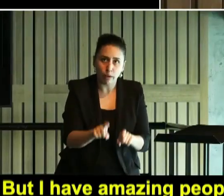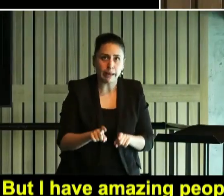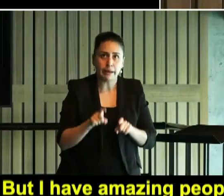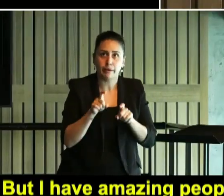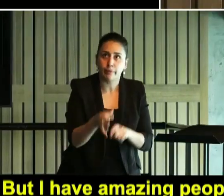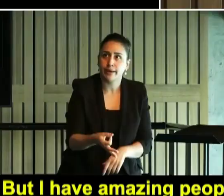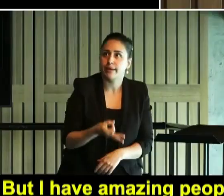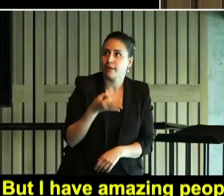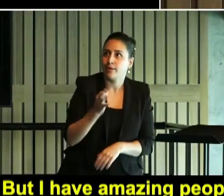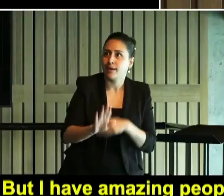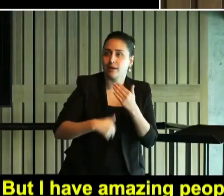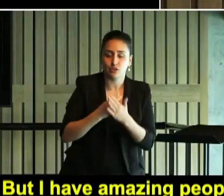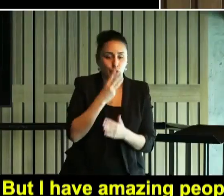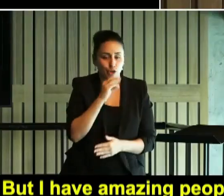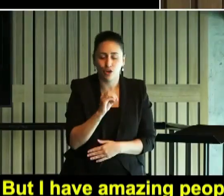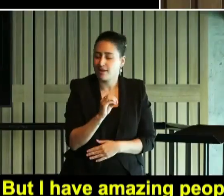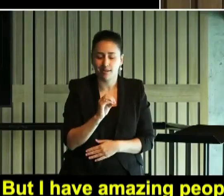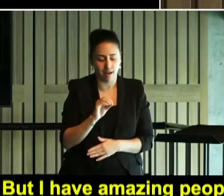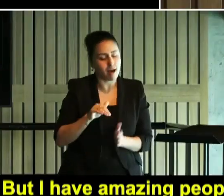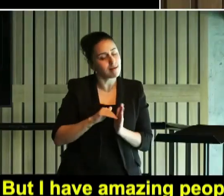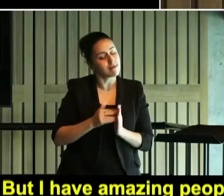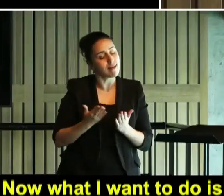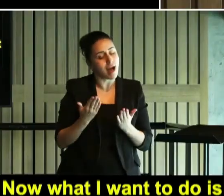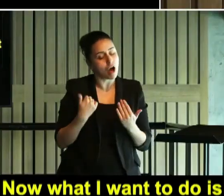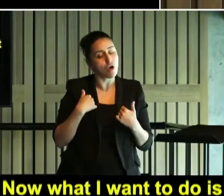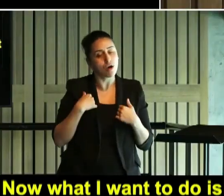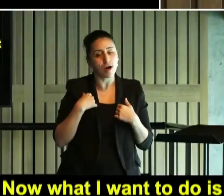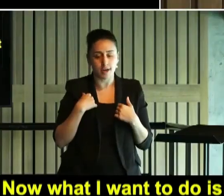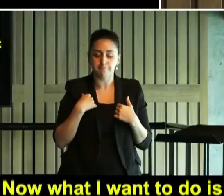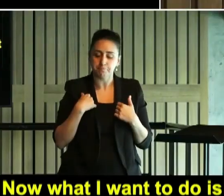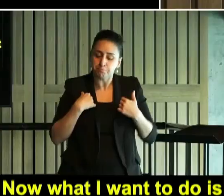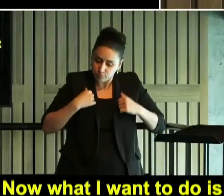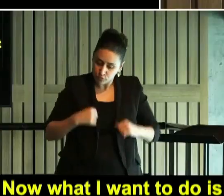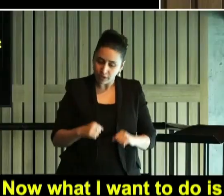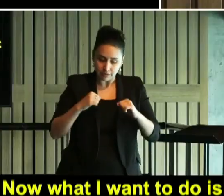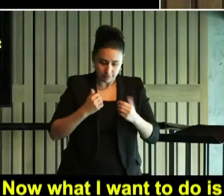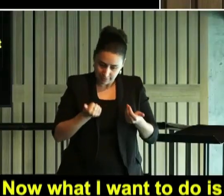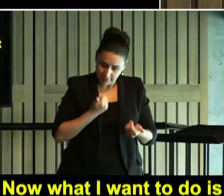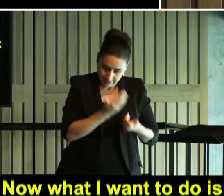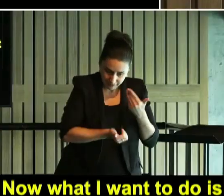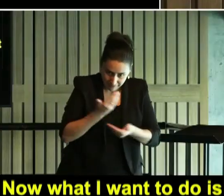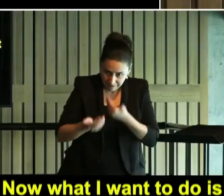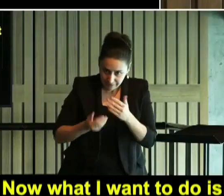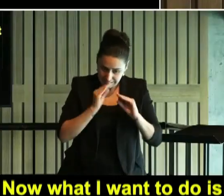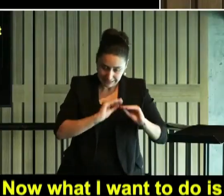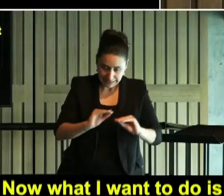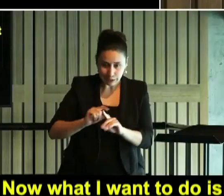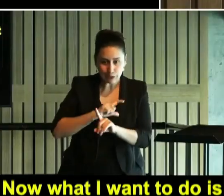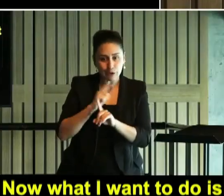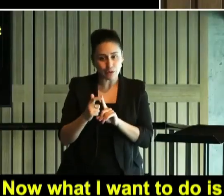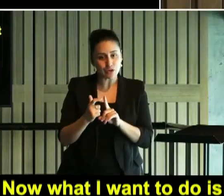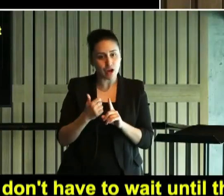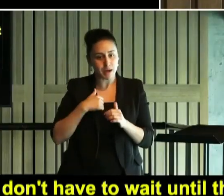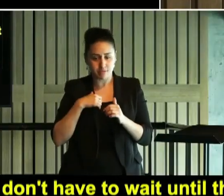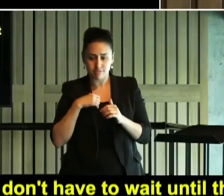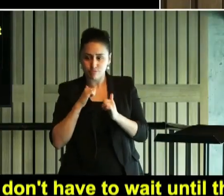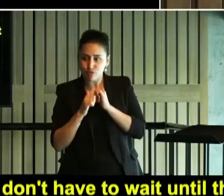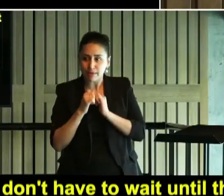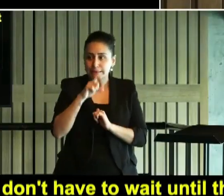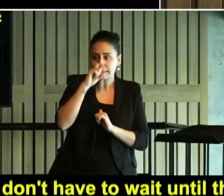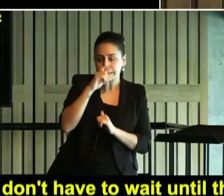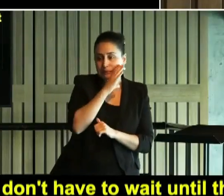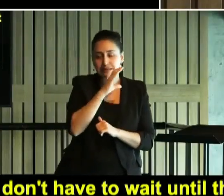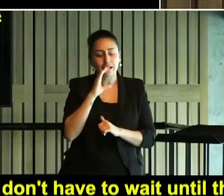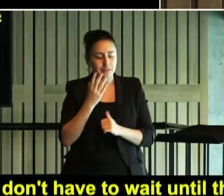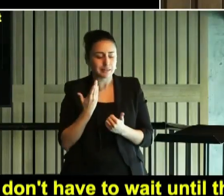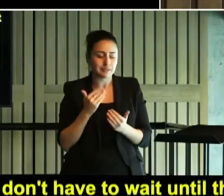about their culture and connection. I take that responsibility now, and my other cousins and my sisters. Let's start doing that now. That's what I sort